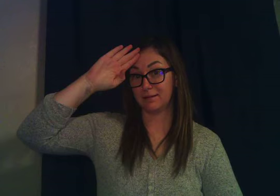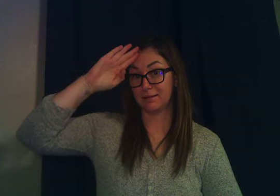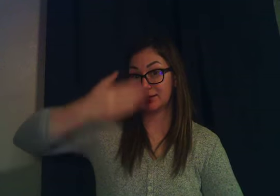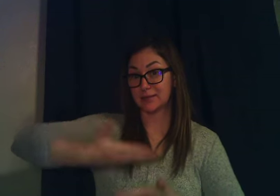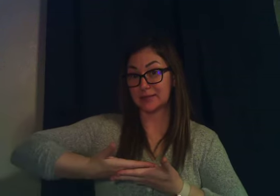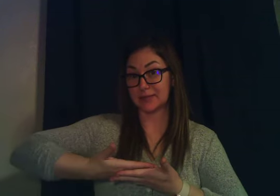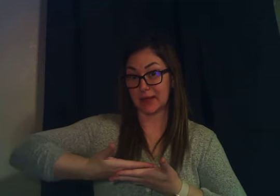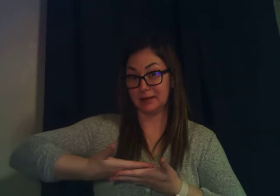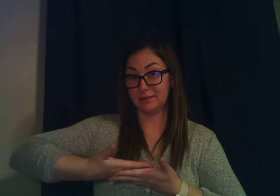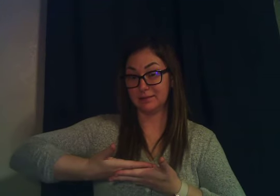Son.